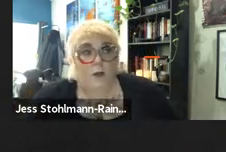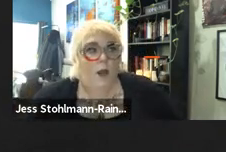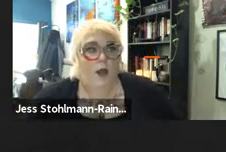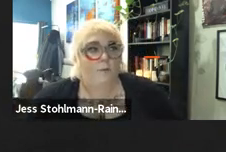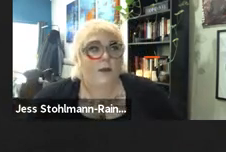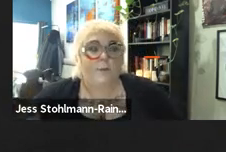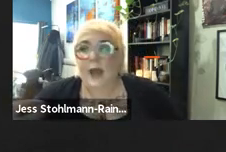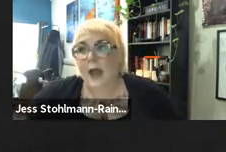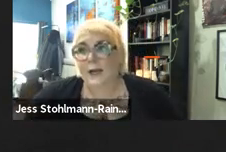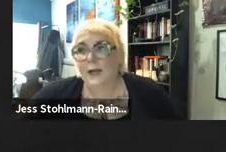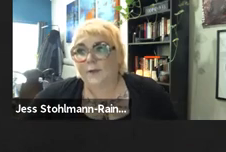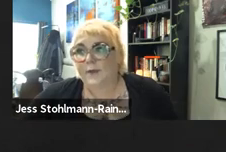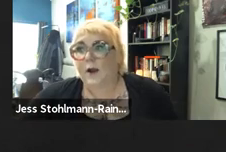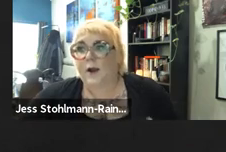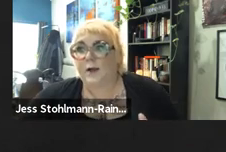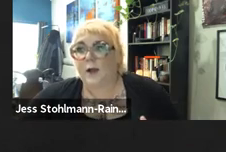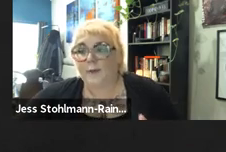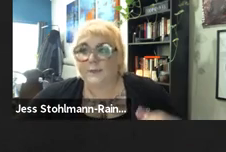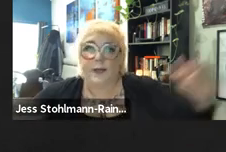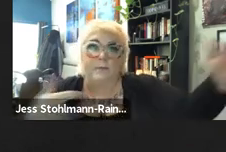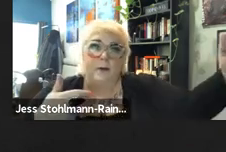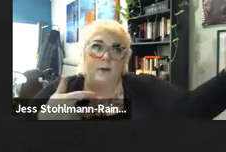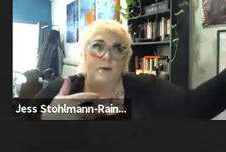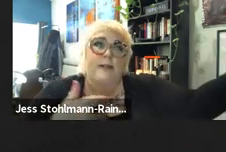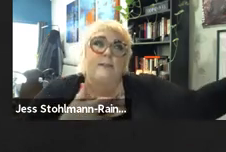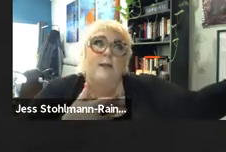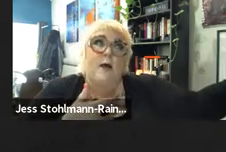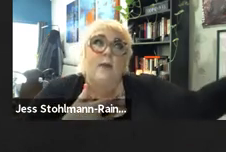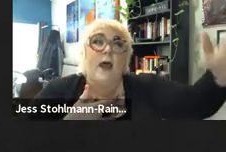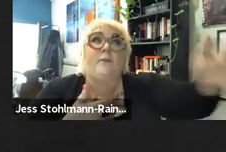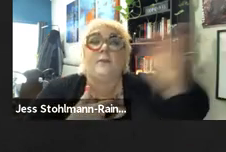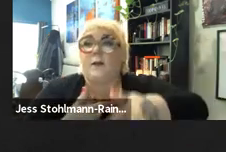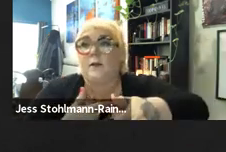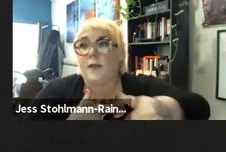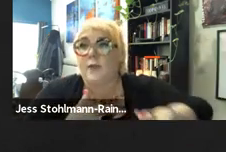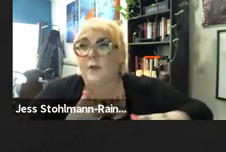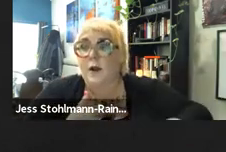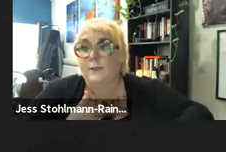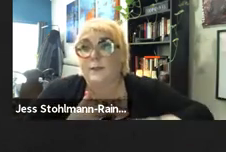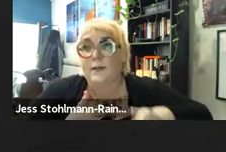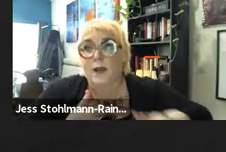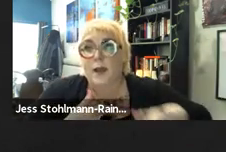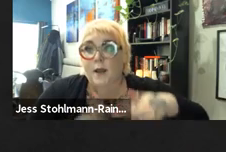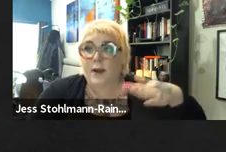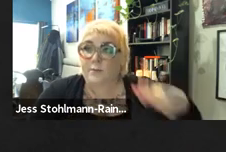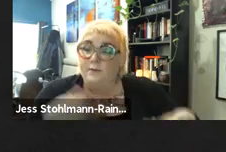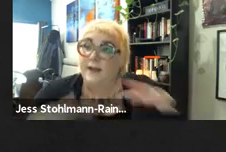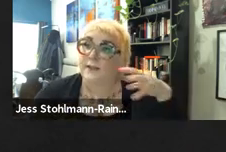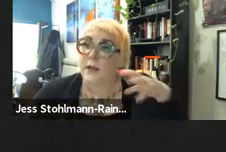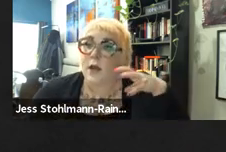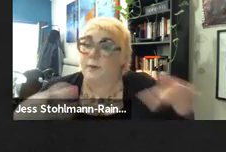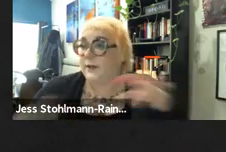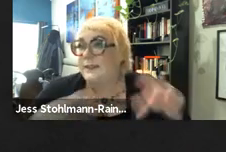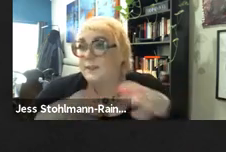so um we would be adding an ivr option that's um after the ivr options that 988 already